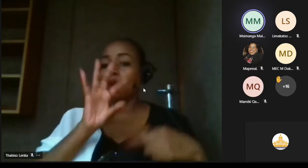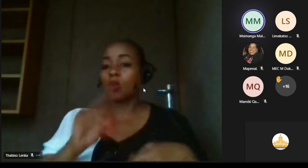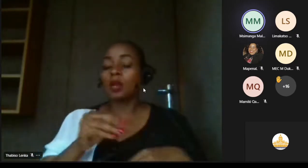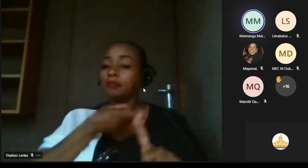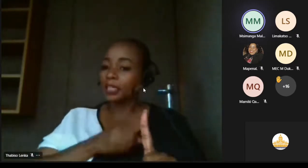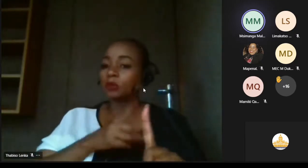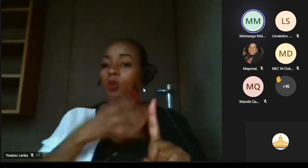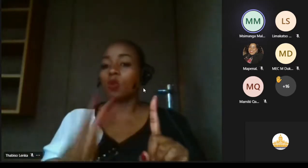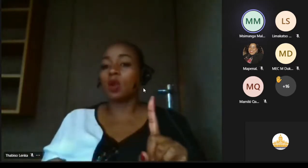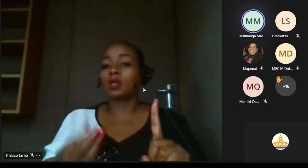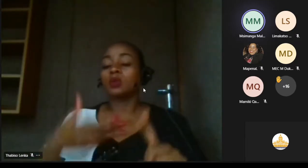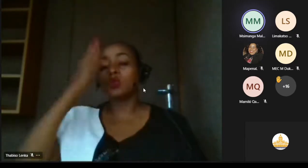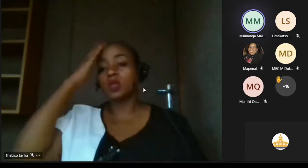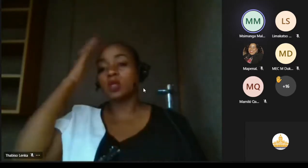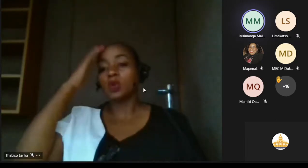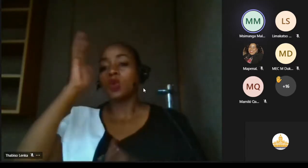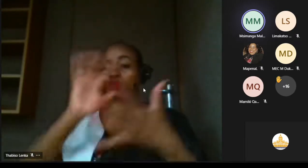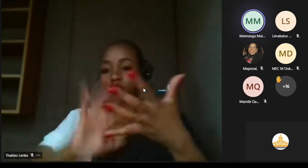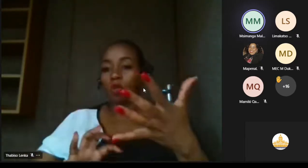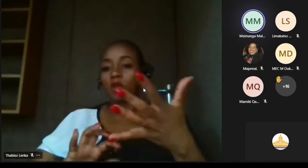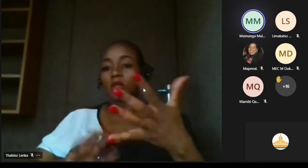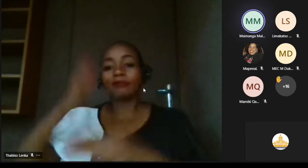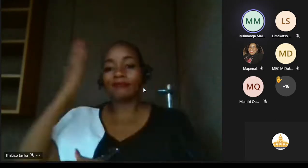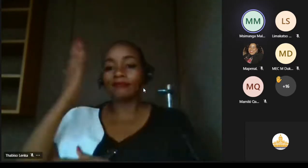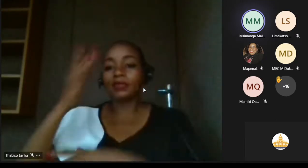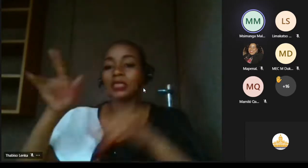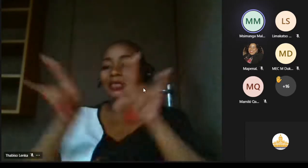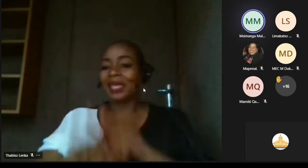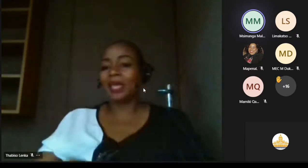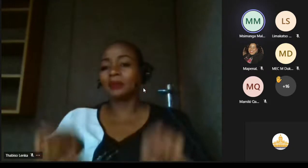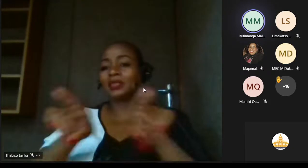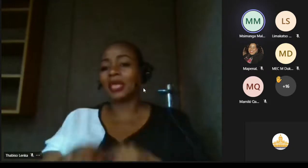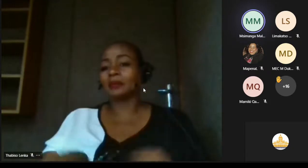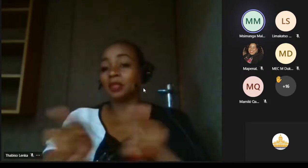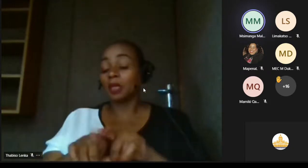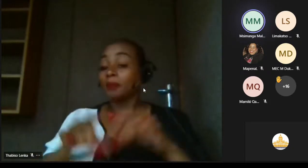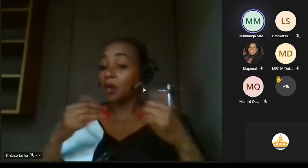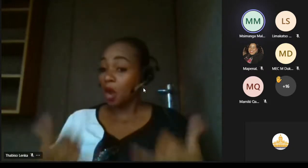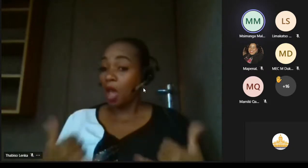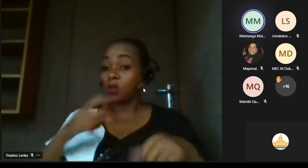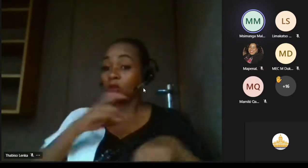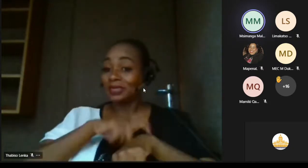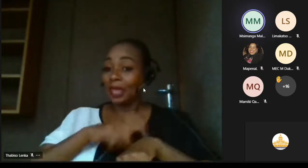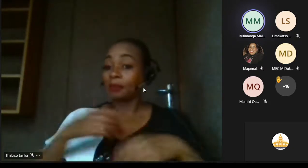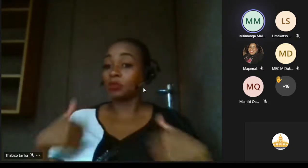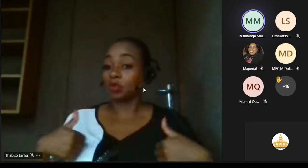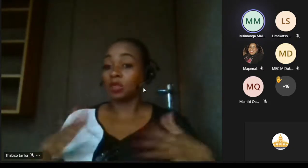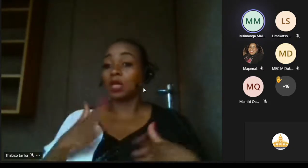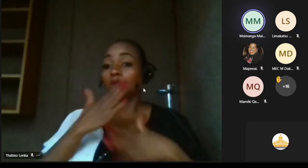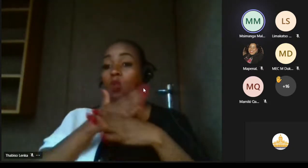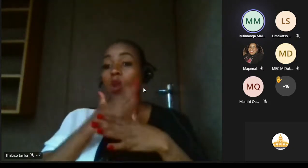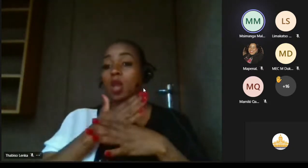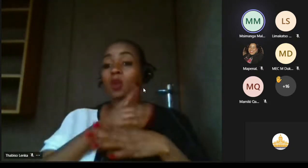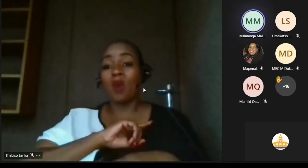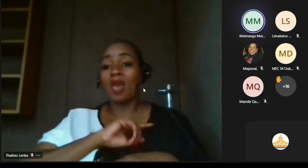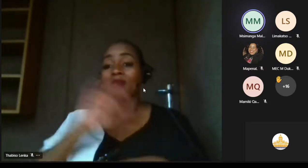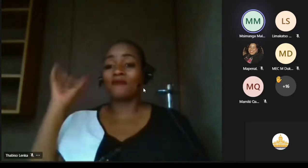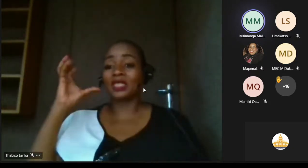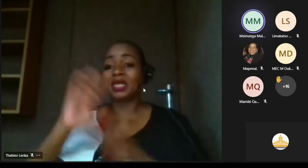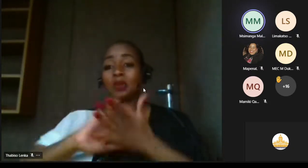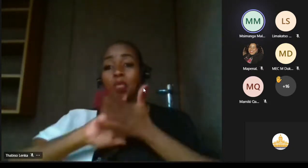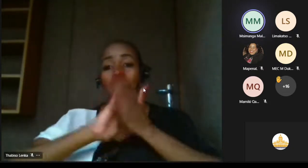re tlwa yetse dithothokiso tsena tsa lona tsena ke nna kwa hore le start le sebetsa hobane ho ya senyeya ka hara free starter e se le